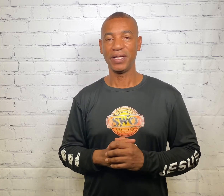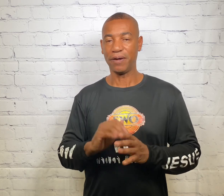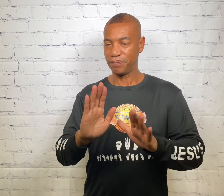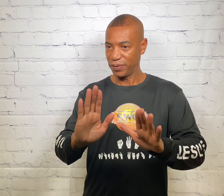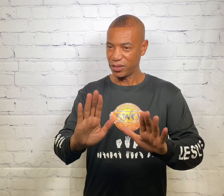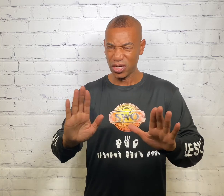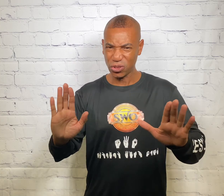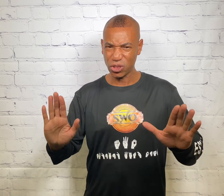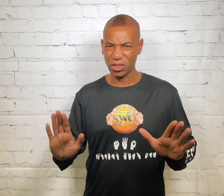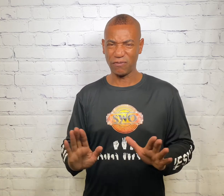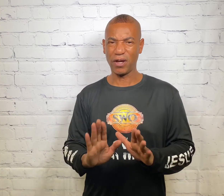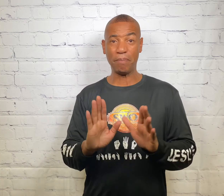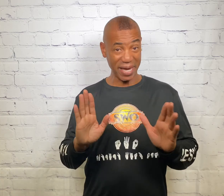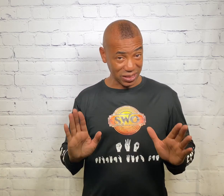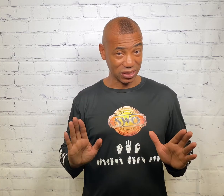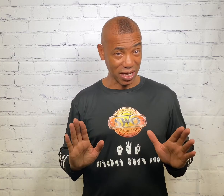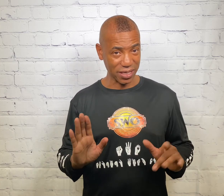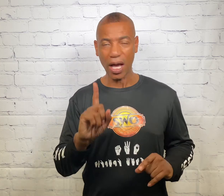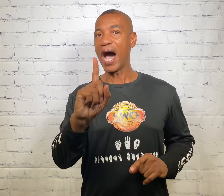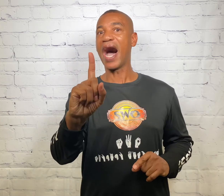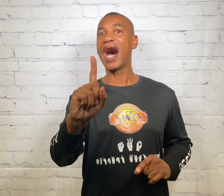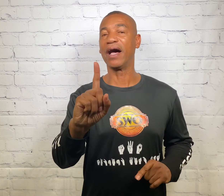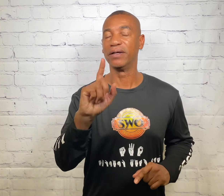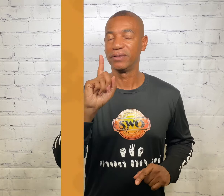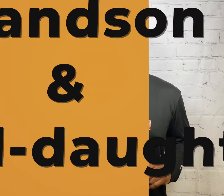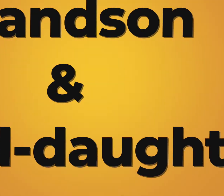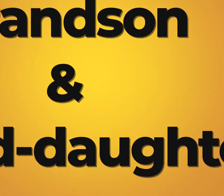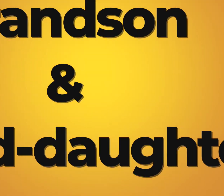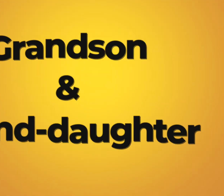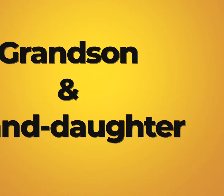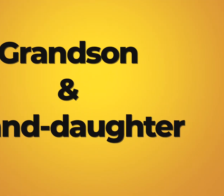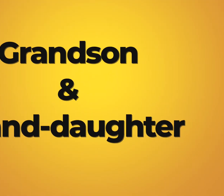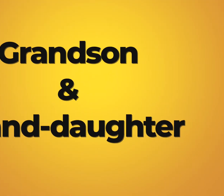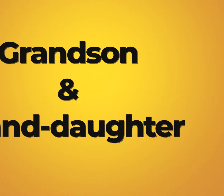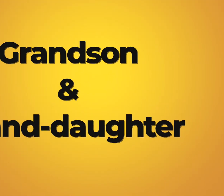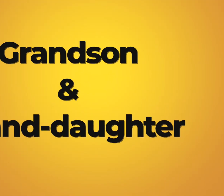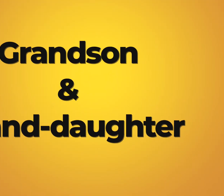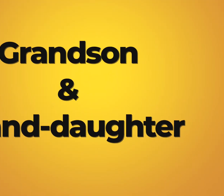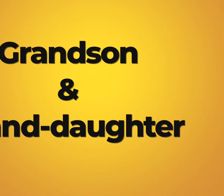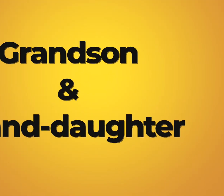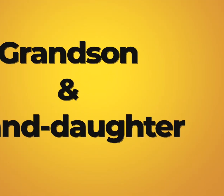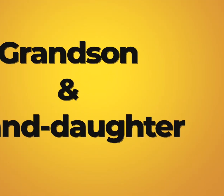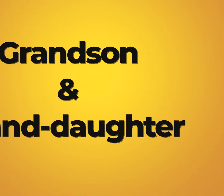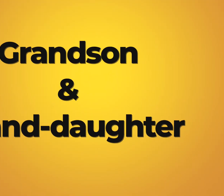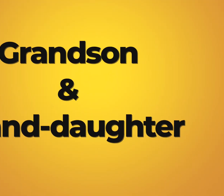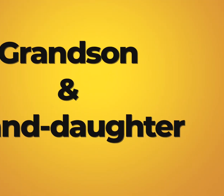Now, these are just very basic signs. How about grandson and granddaughter? Before I